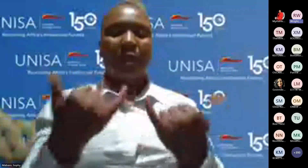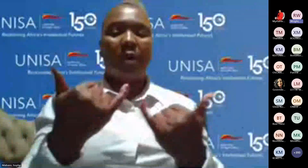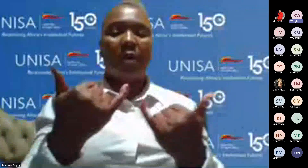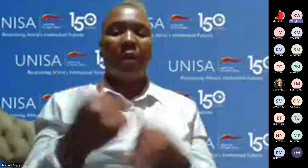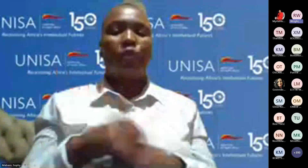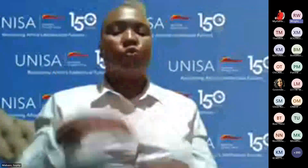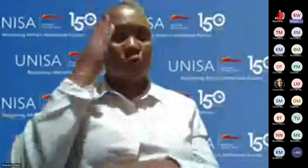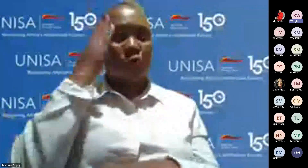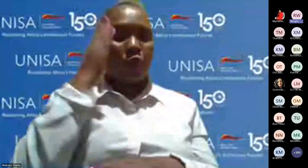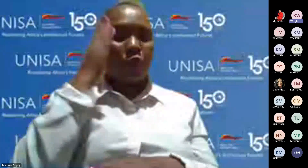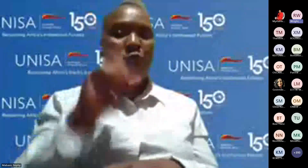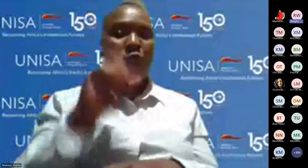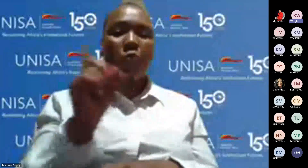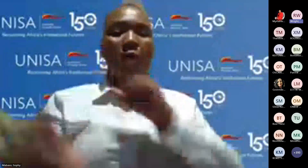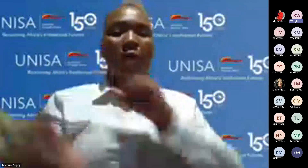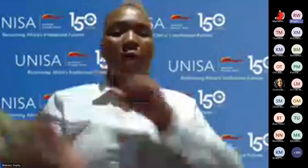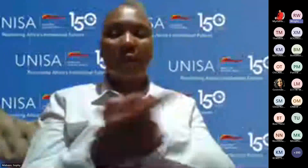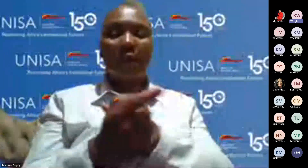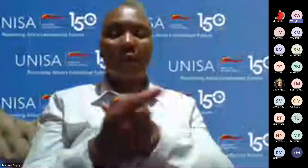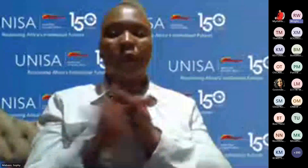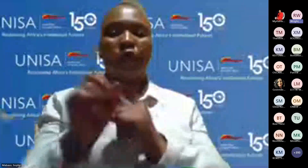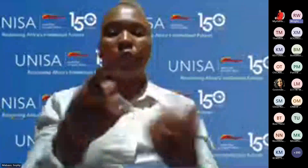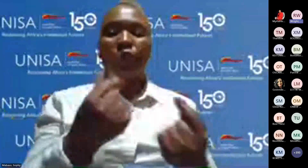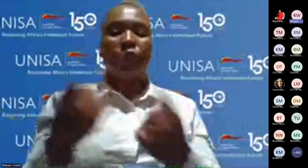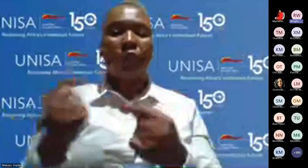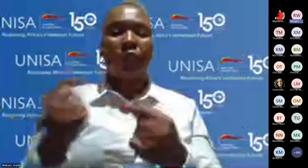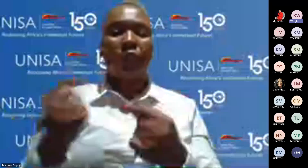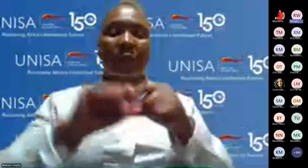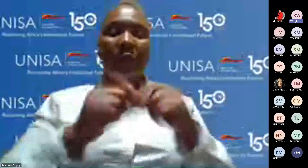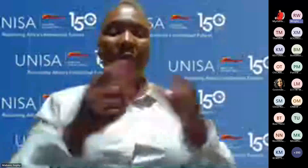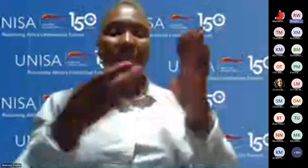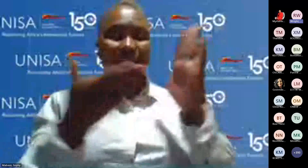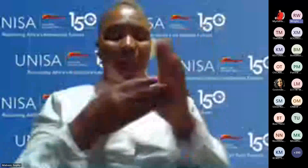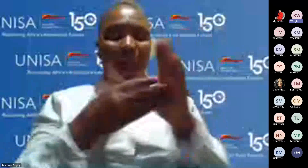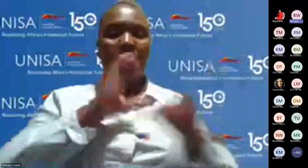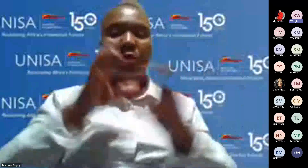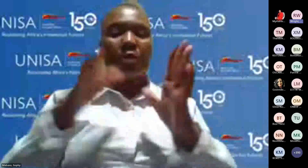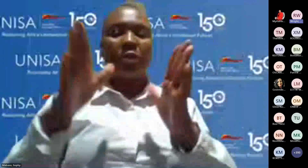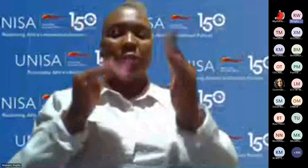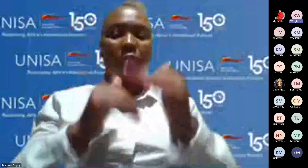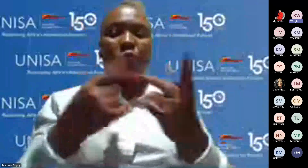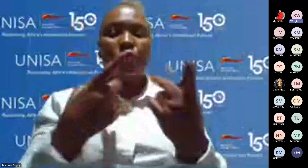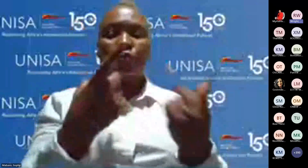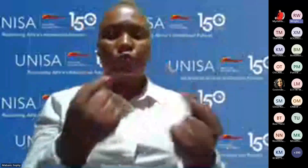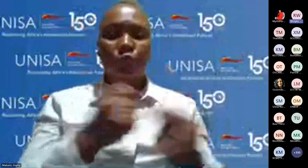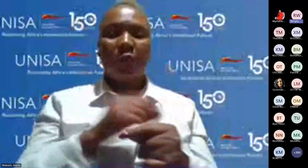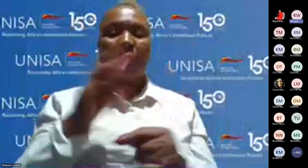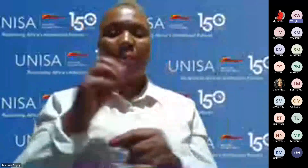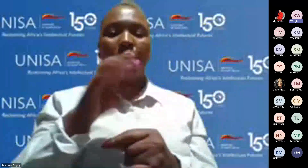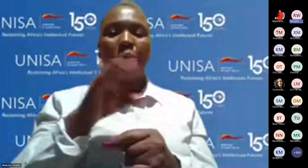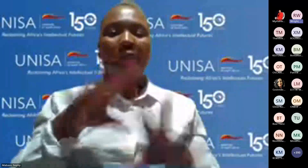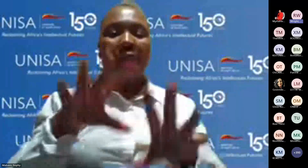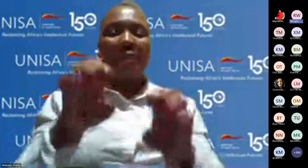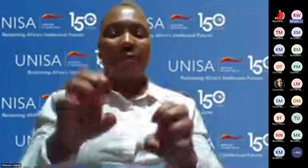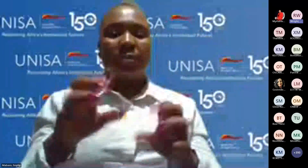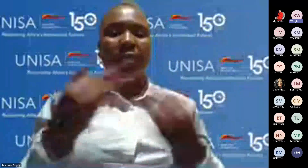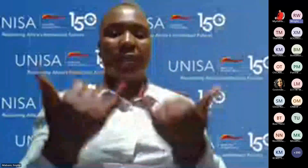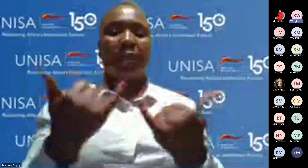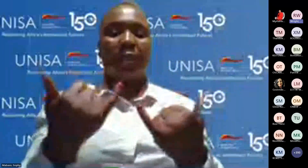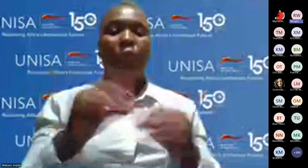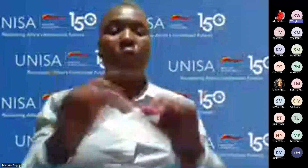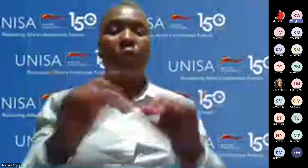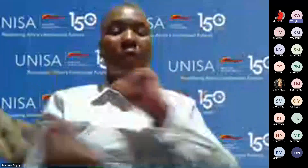exactly the steps that needs to be taken. The links are in the chat. Please go and do those mock exams as soon as possible. But what happens on the